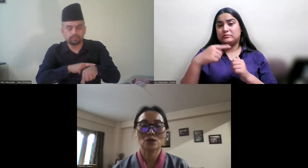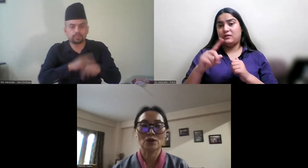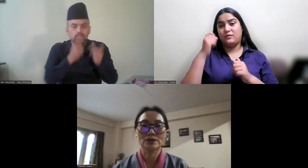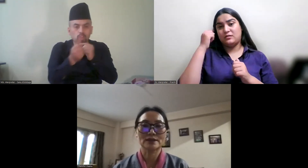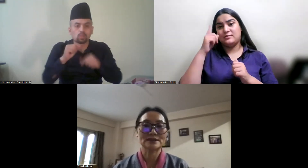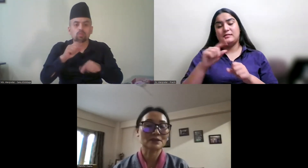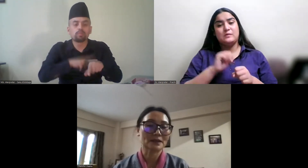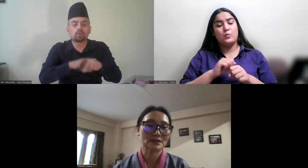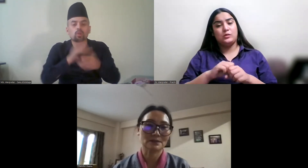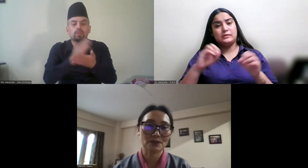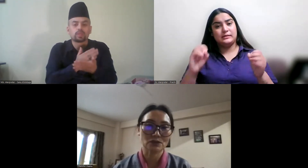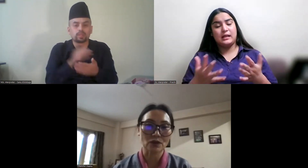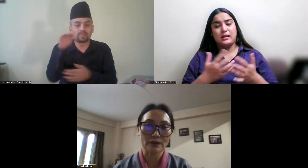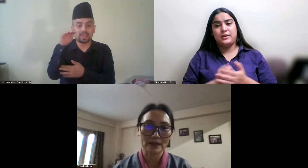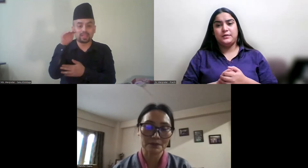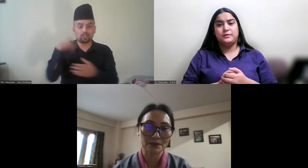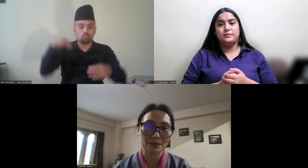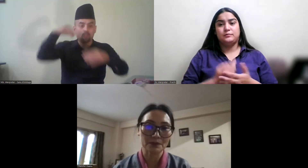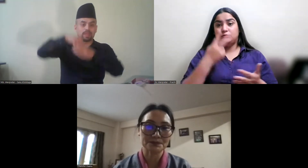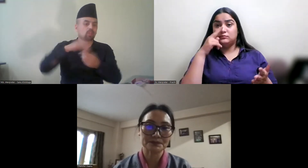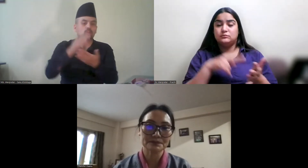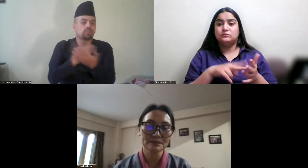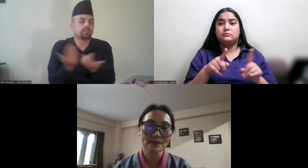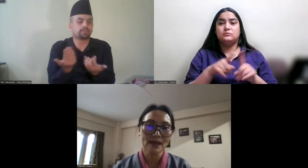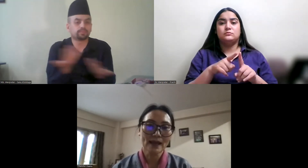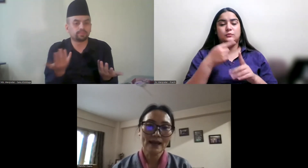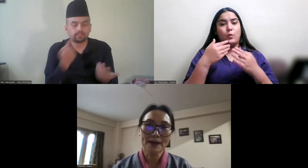impetus on civic participation of young people.